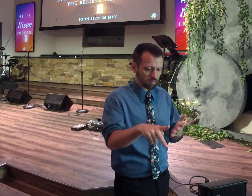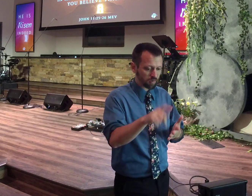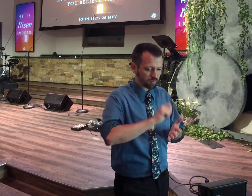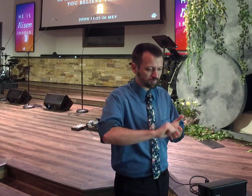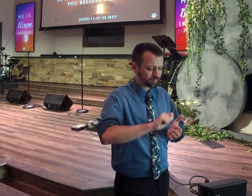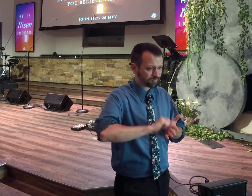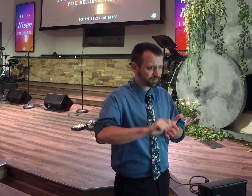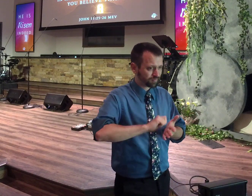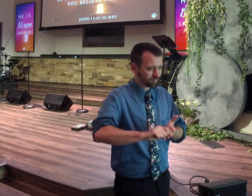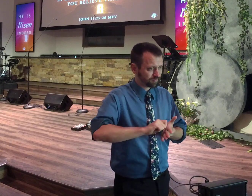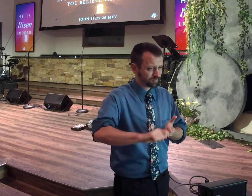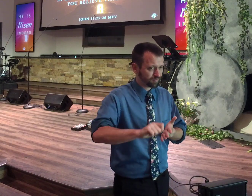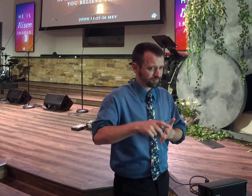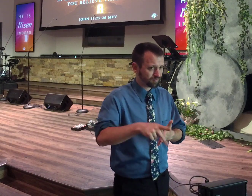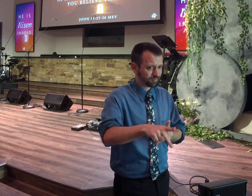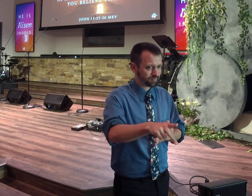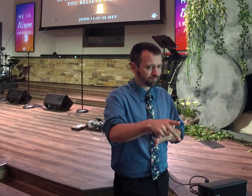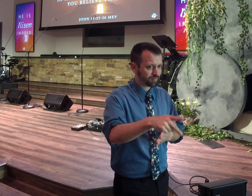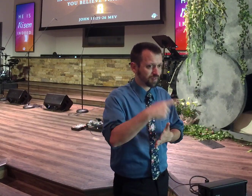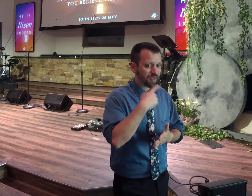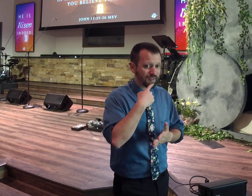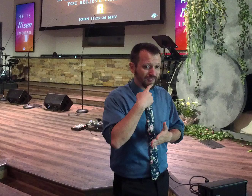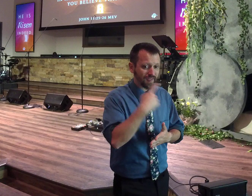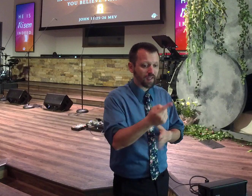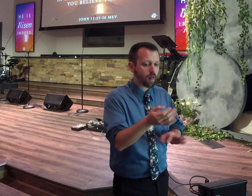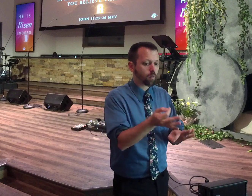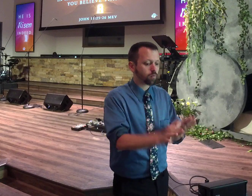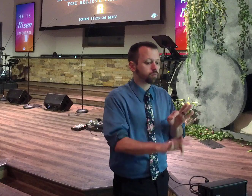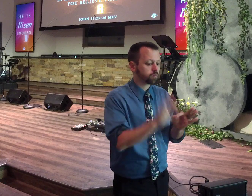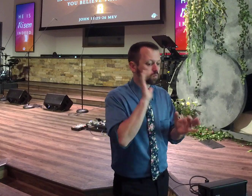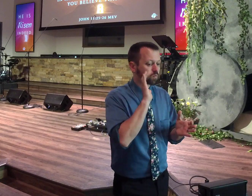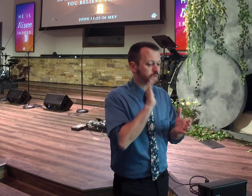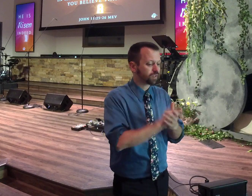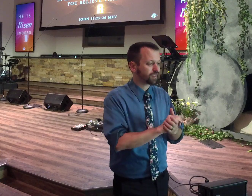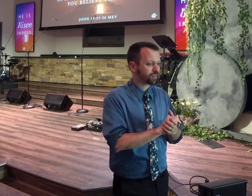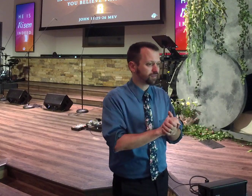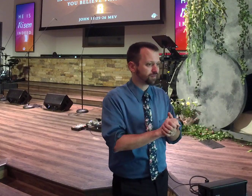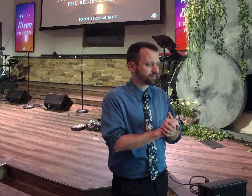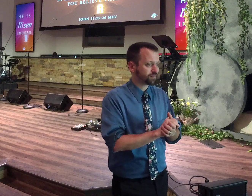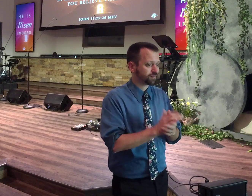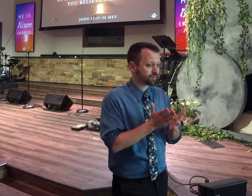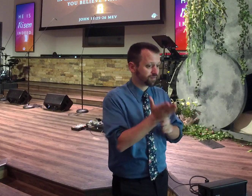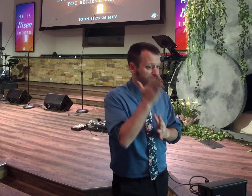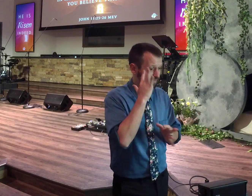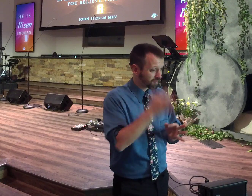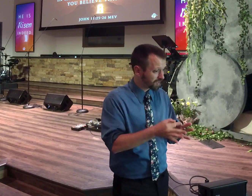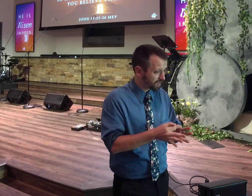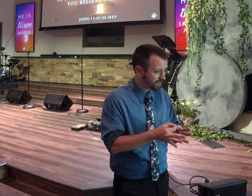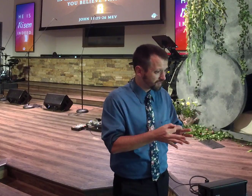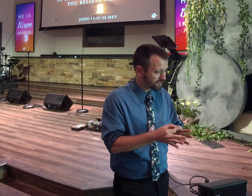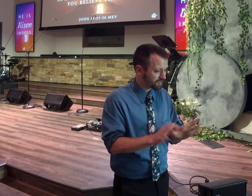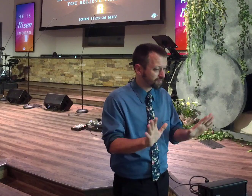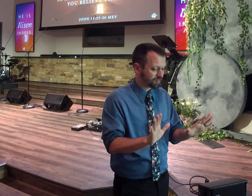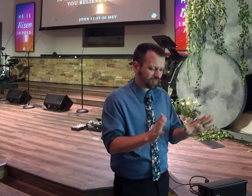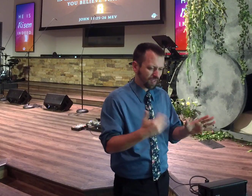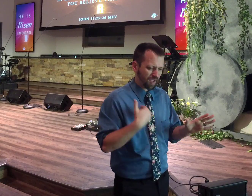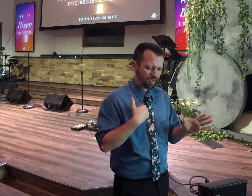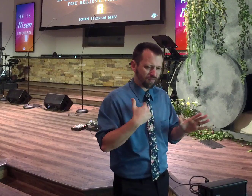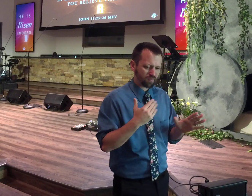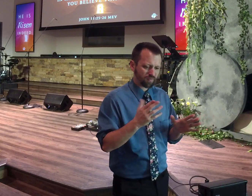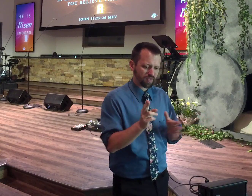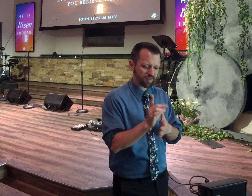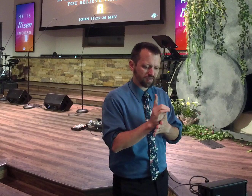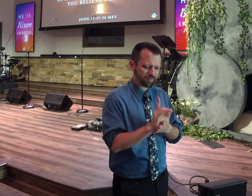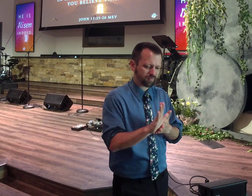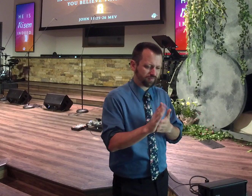these words, Paul is not telling you to simply believe his words by faith, although they were given by divine inspiration